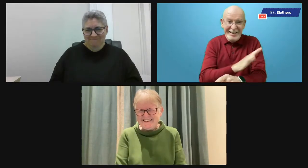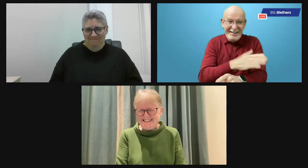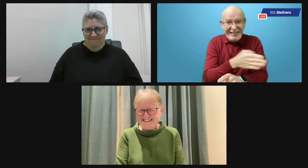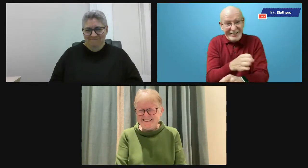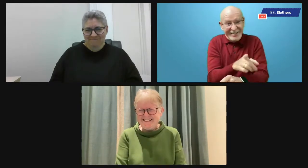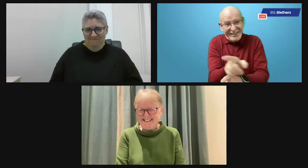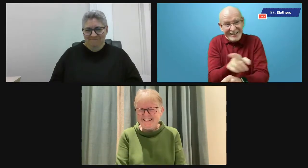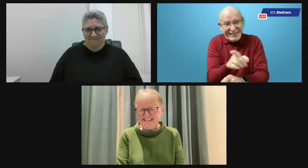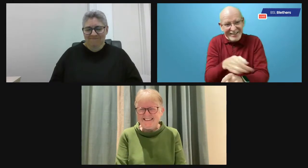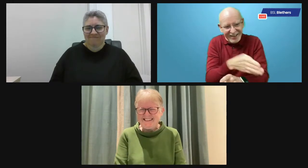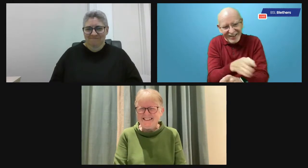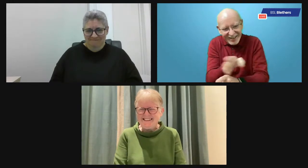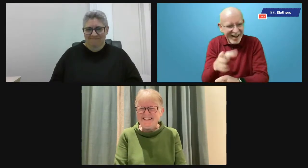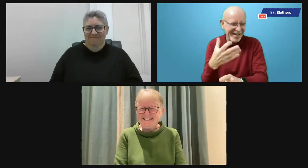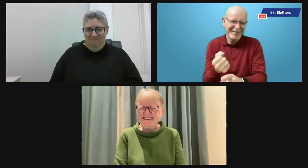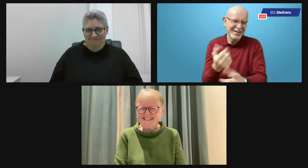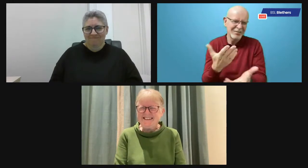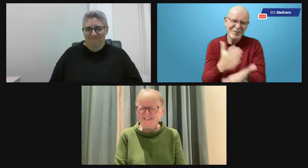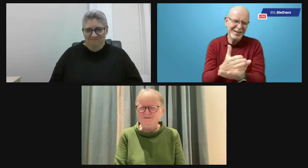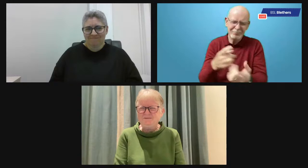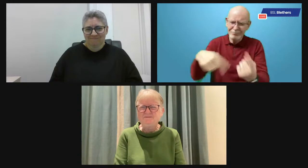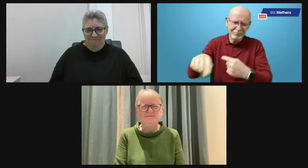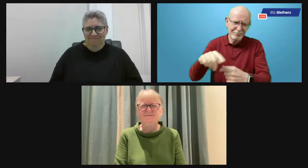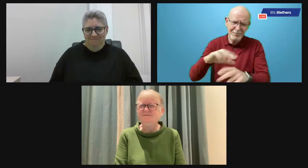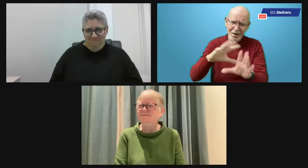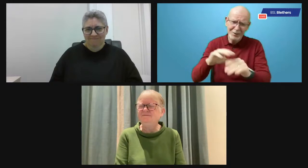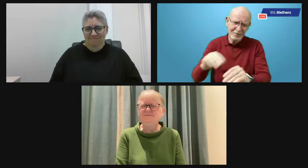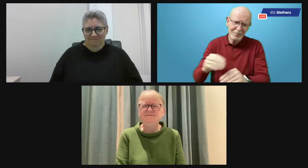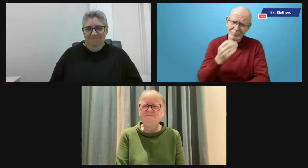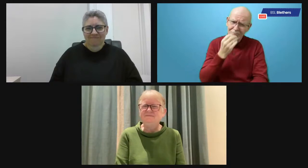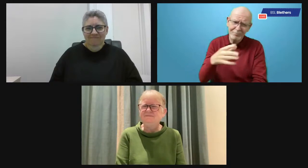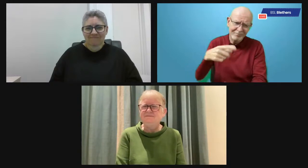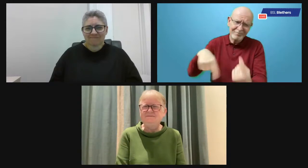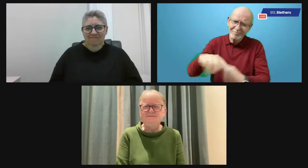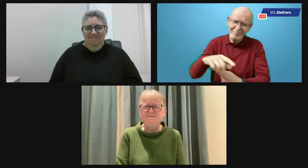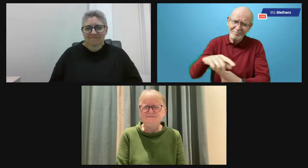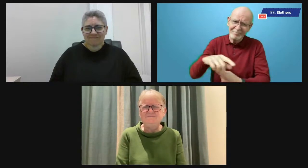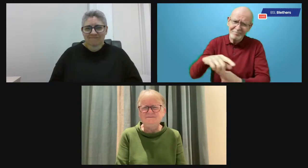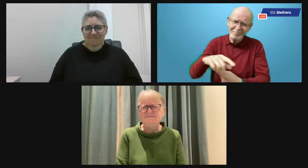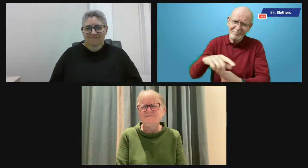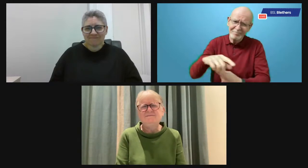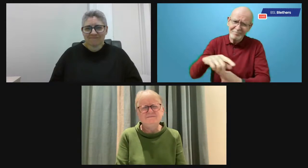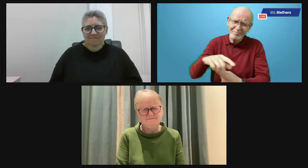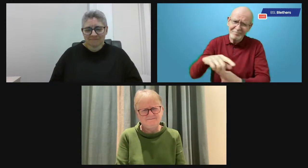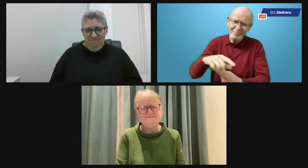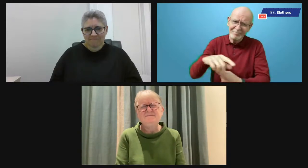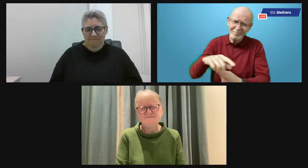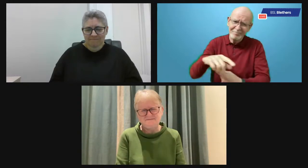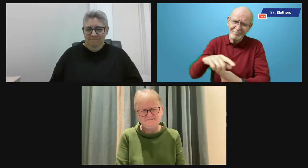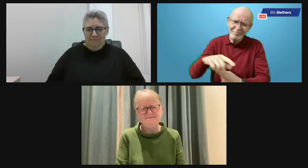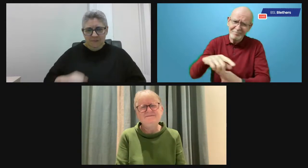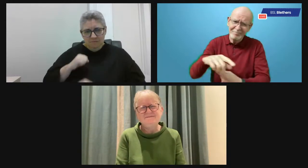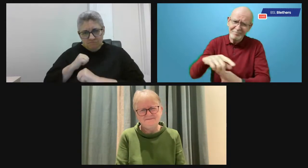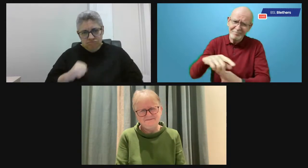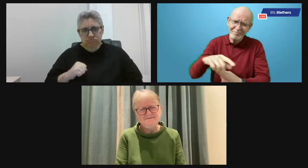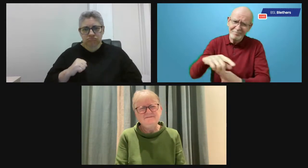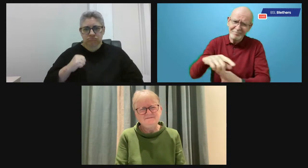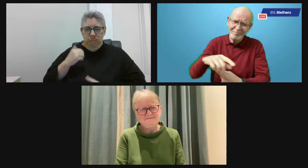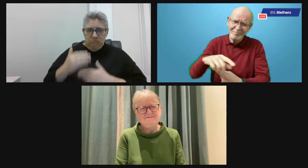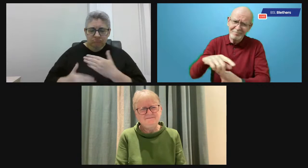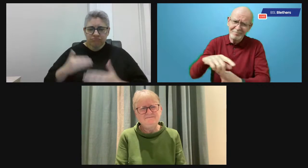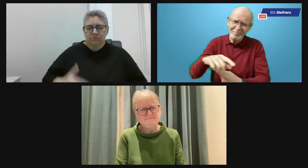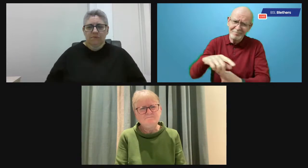it. So, there was lots of other people pushing me in that direction, but the association is a